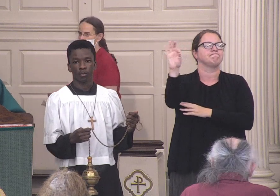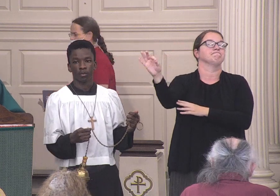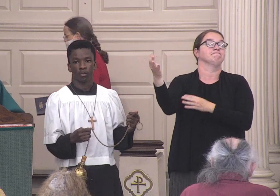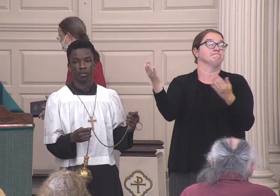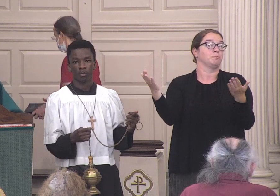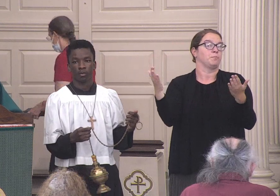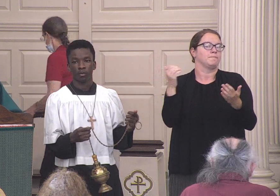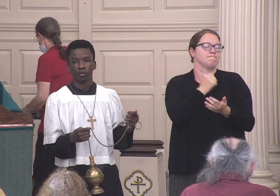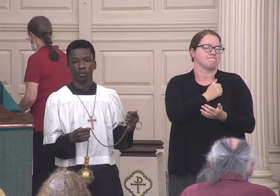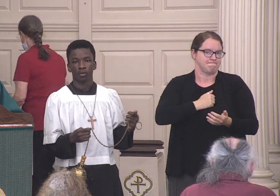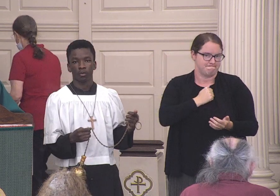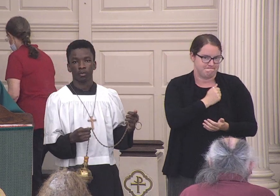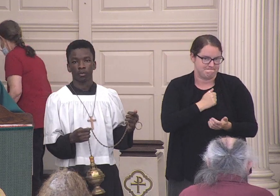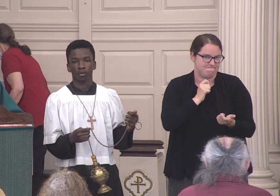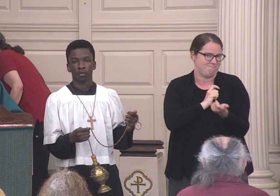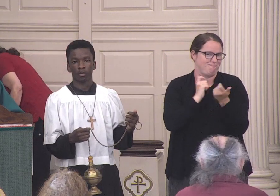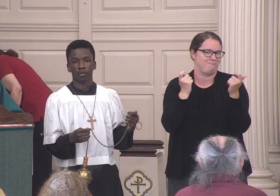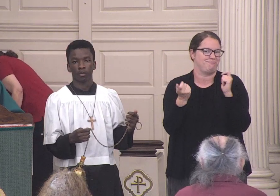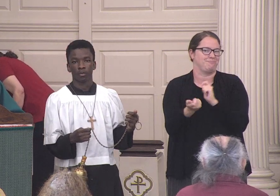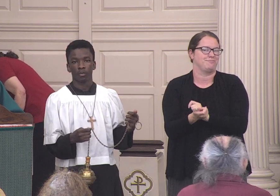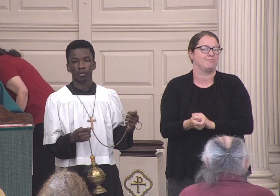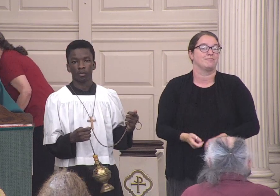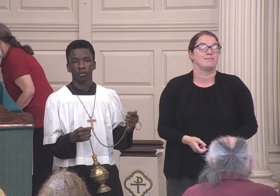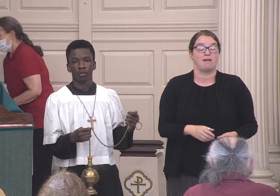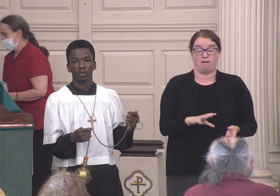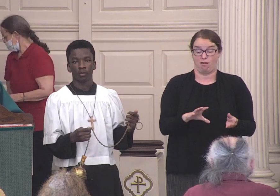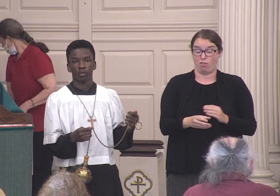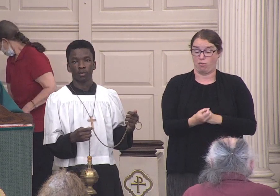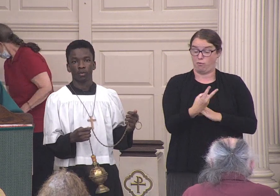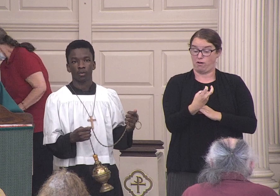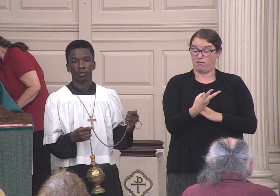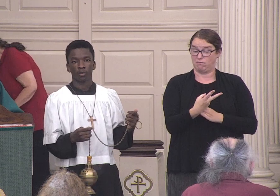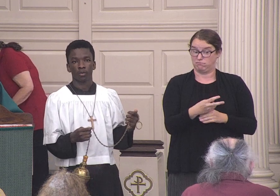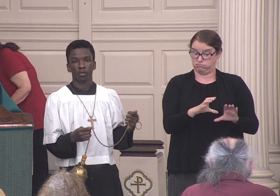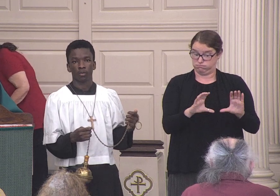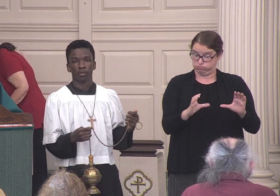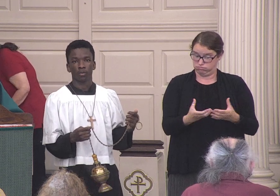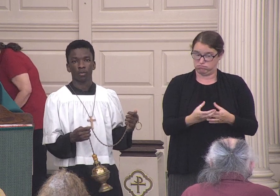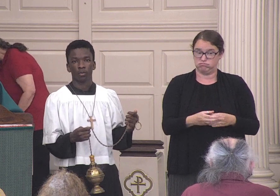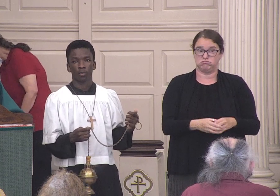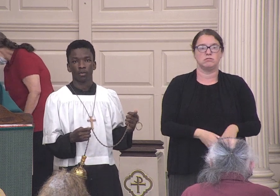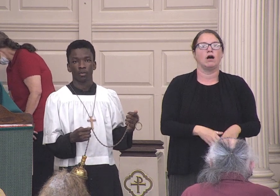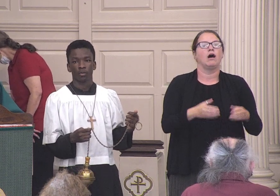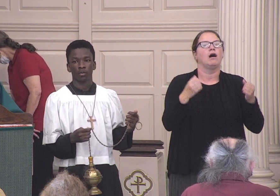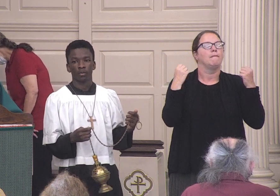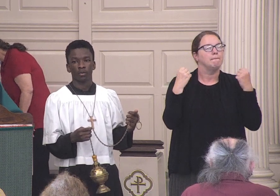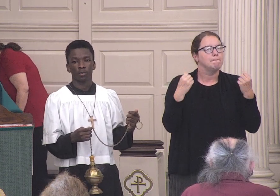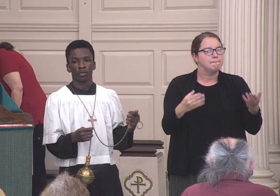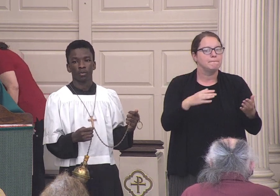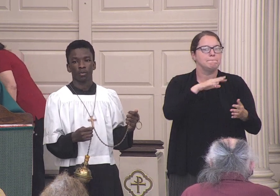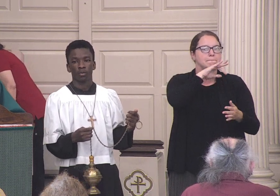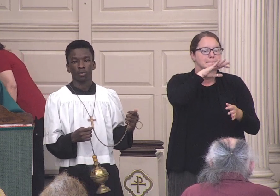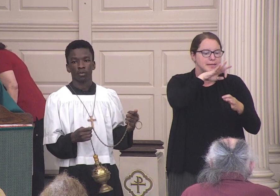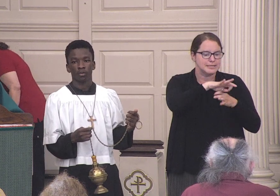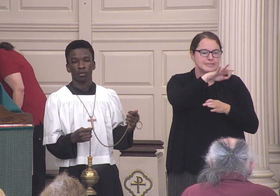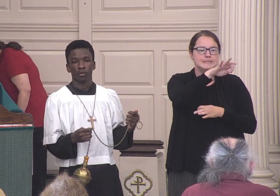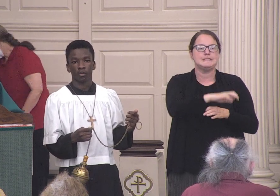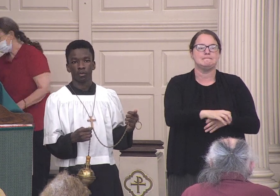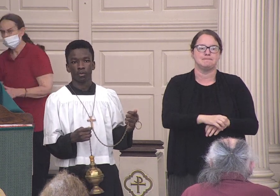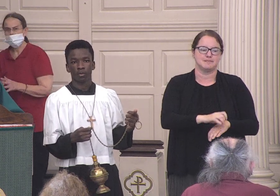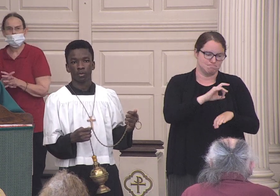The 12 drove out many demons, and they anointed with